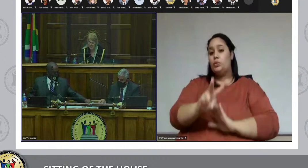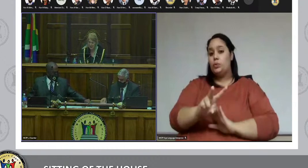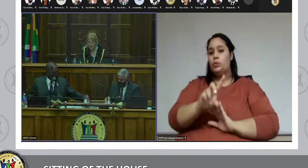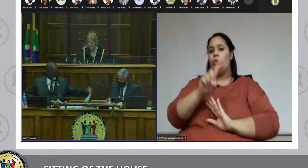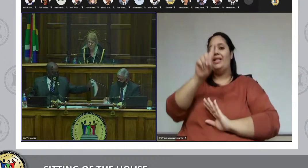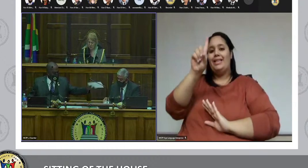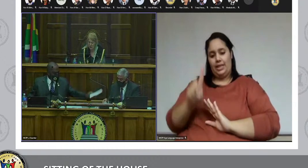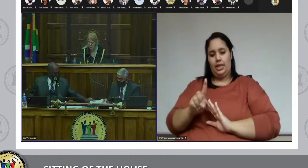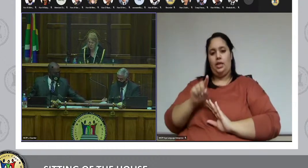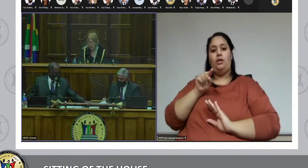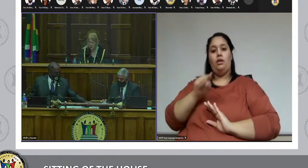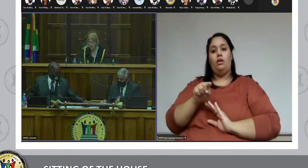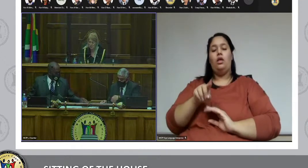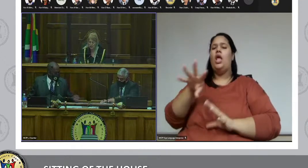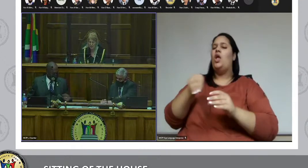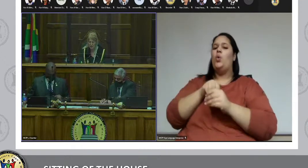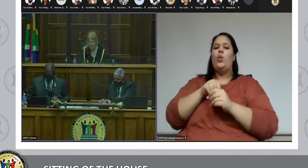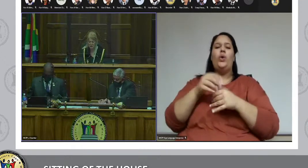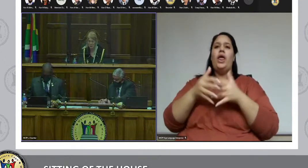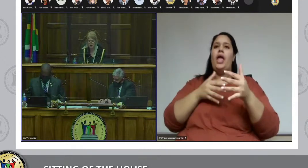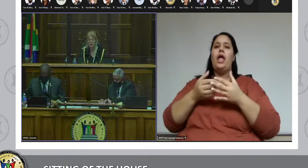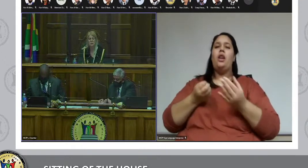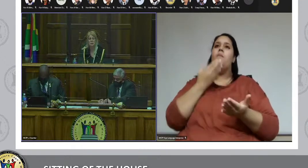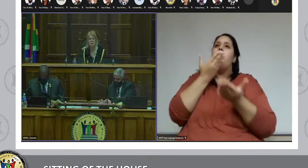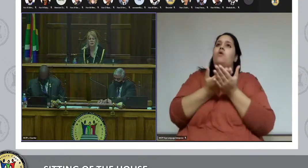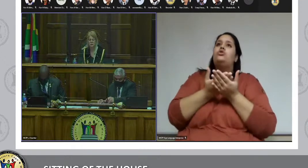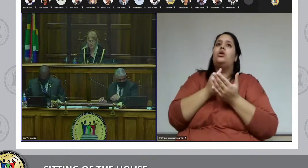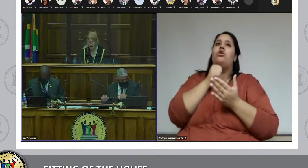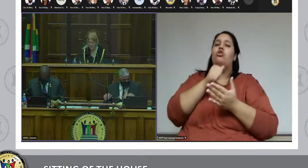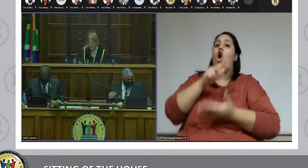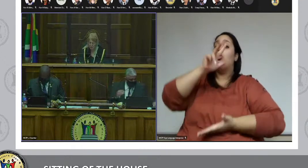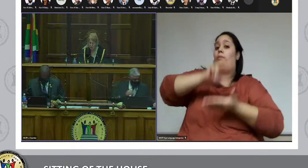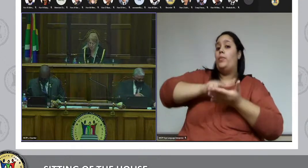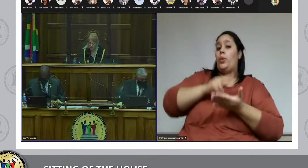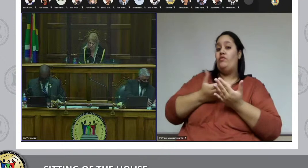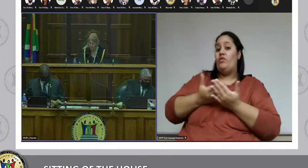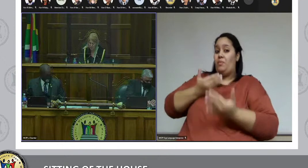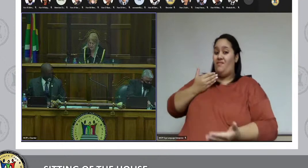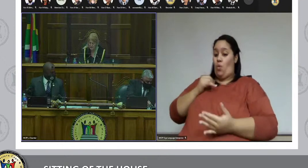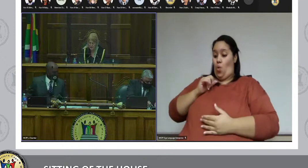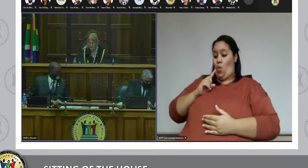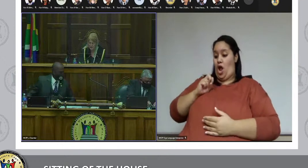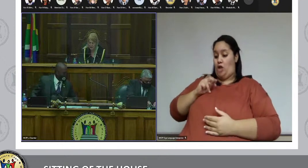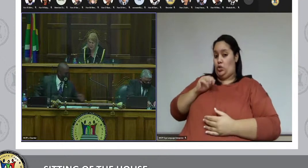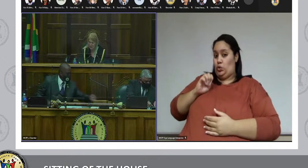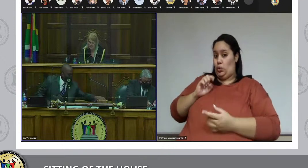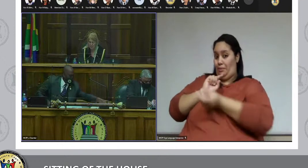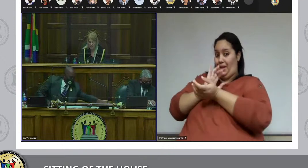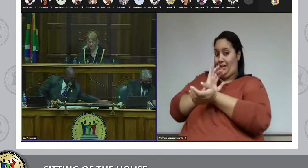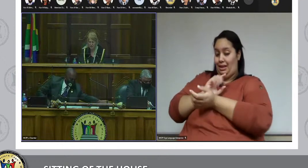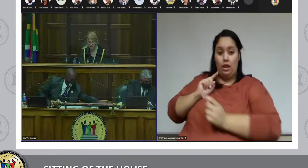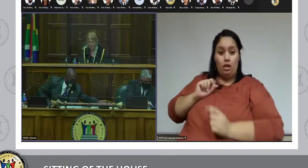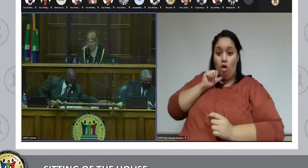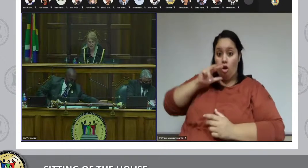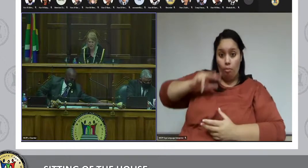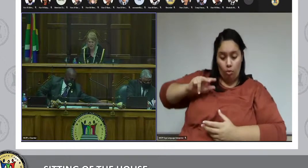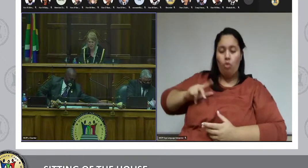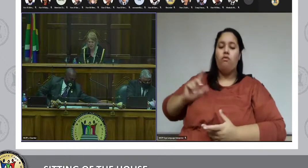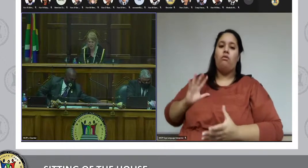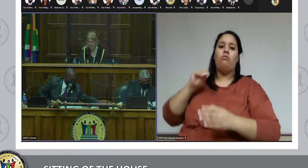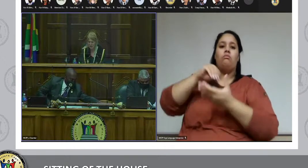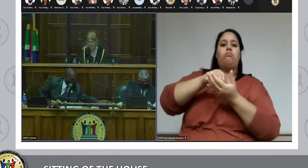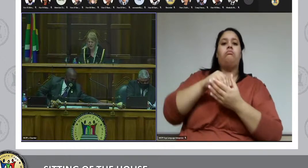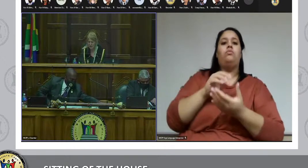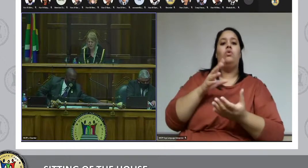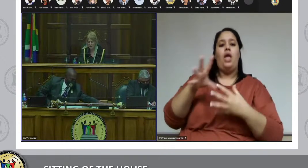152D. This could also include motions without notice that were not approved in the Programming Authority meeting. Members are reminded that